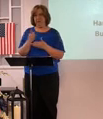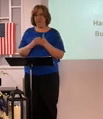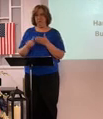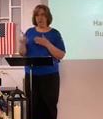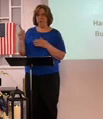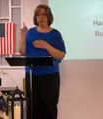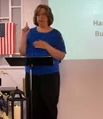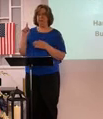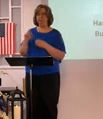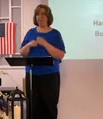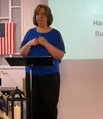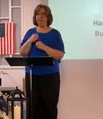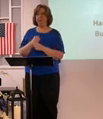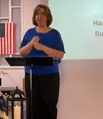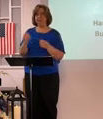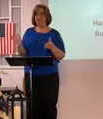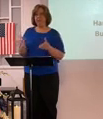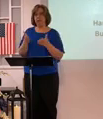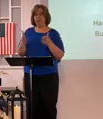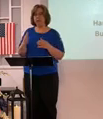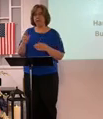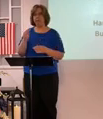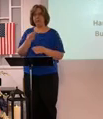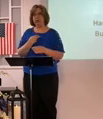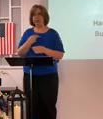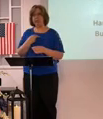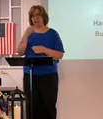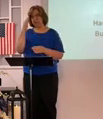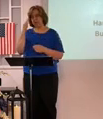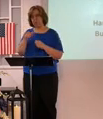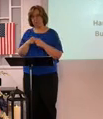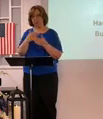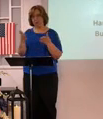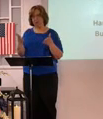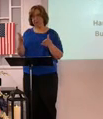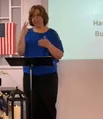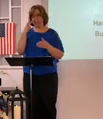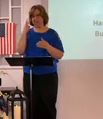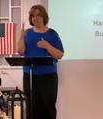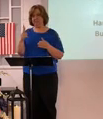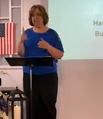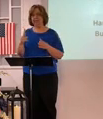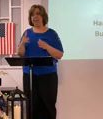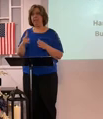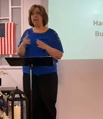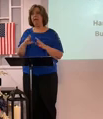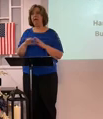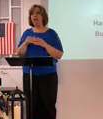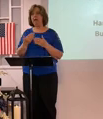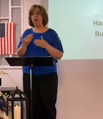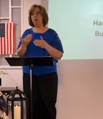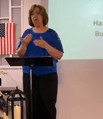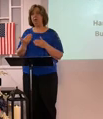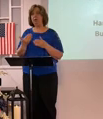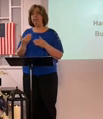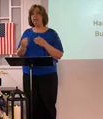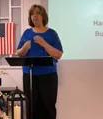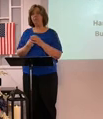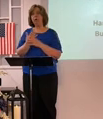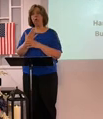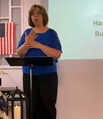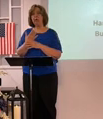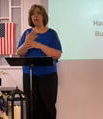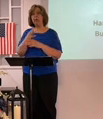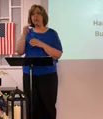real encouragement for me, and I know for everyone, to just see how they've grown as Christians here in the church. And we're